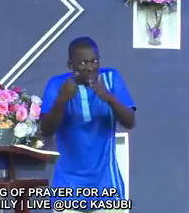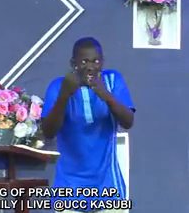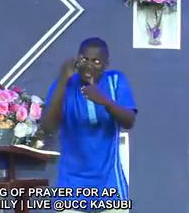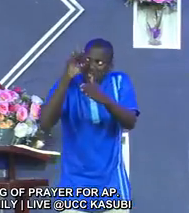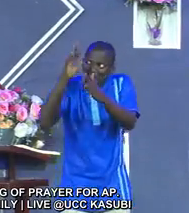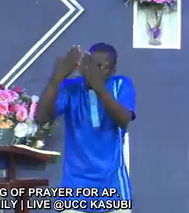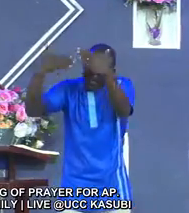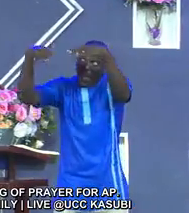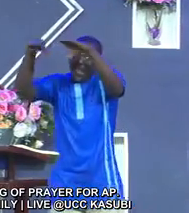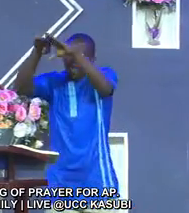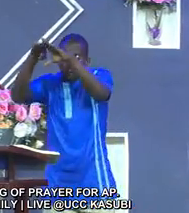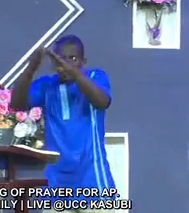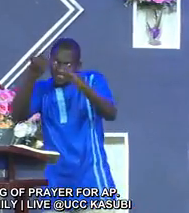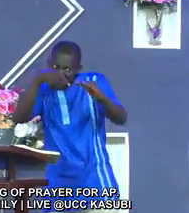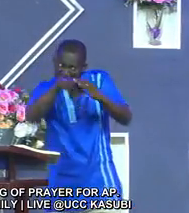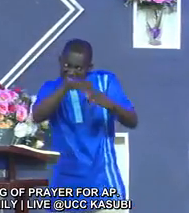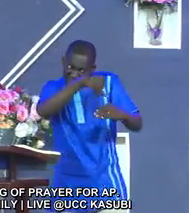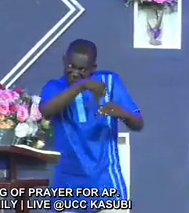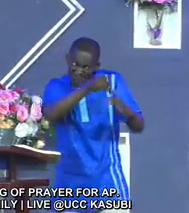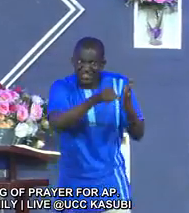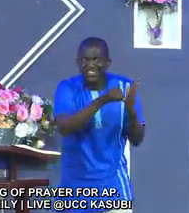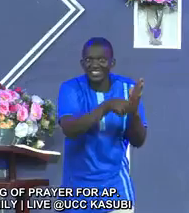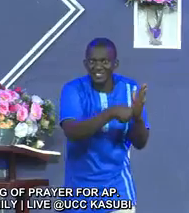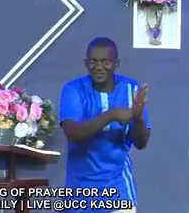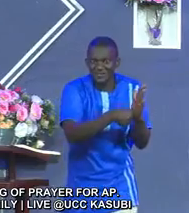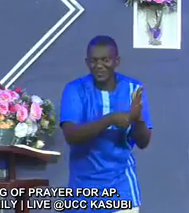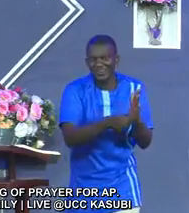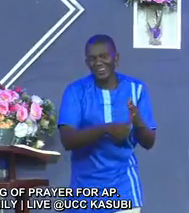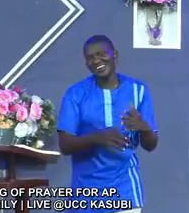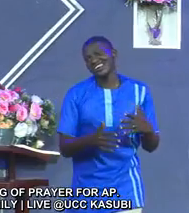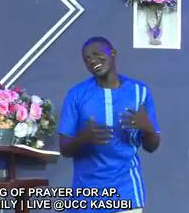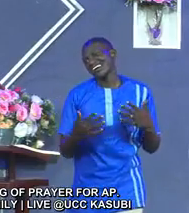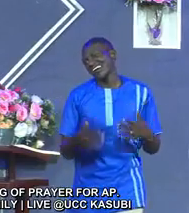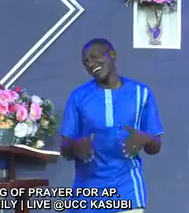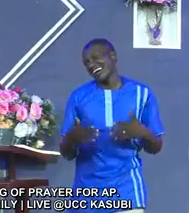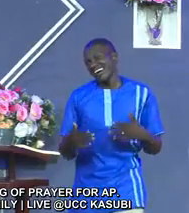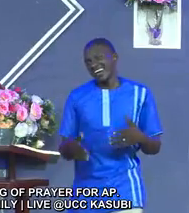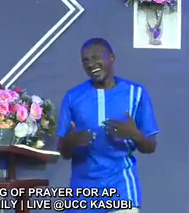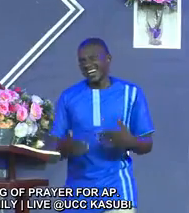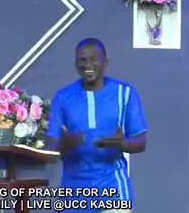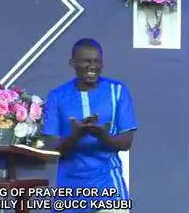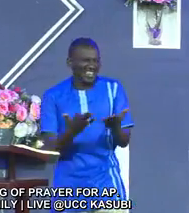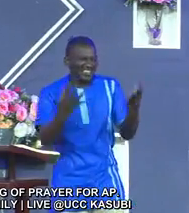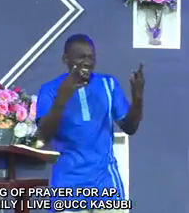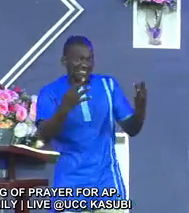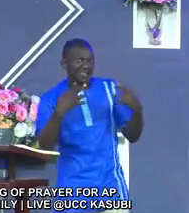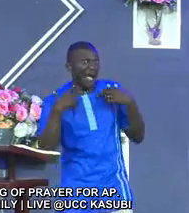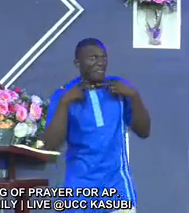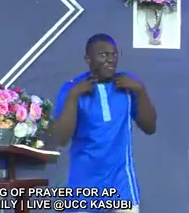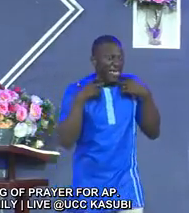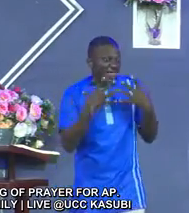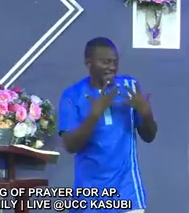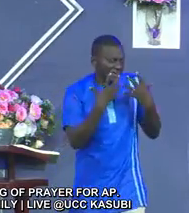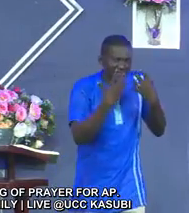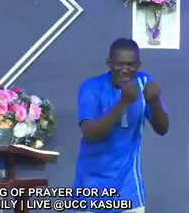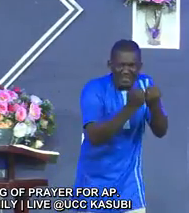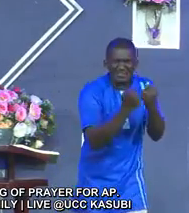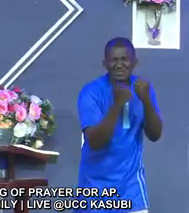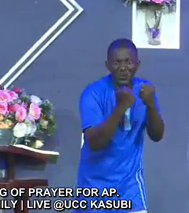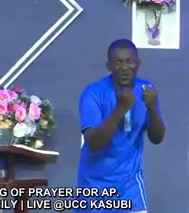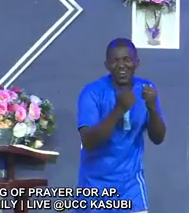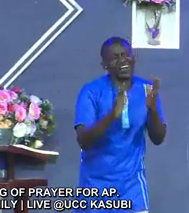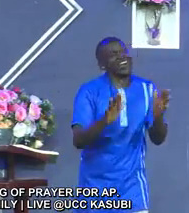loose. But whatever it is, the moment that heaven gets into it, it doesn't matter what is holding